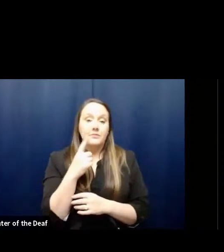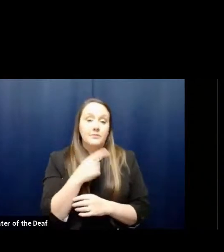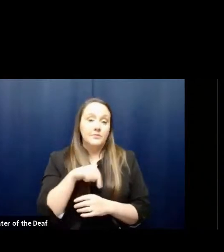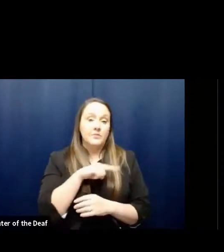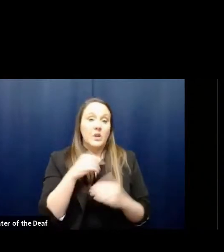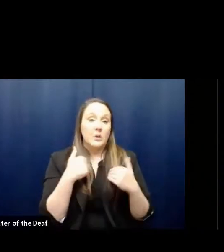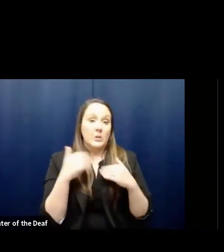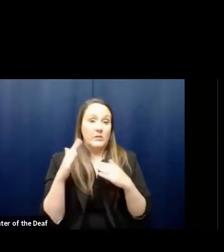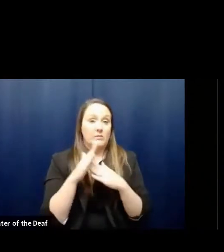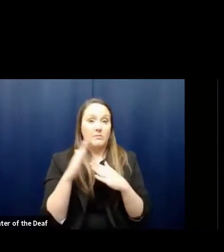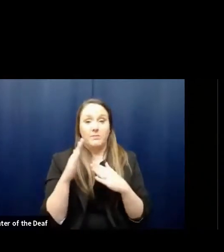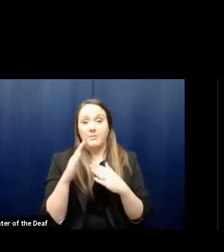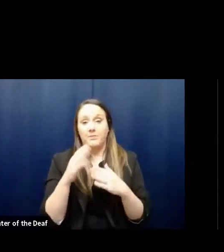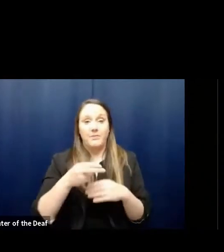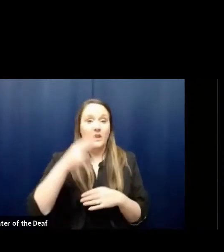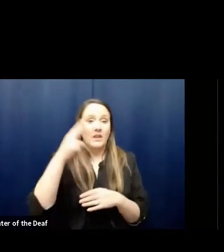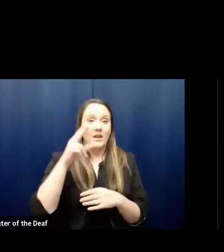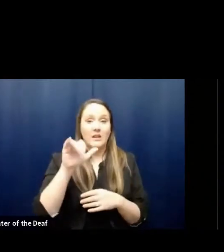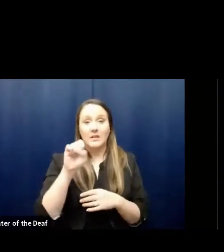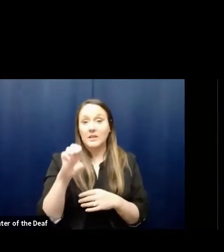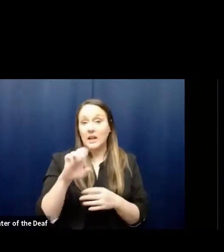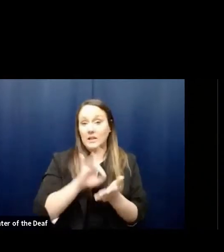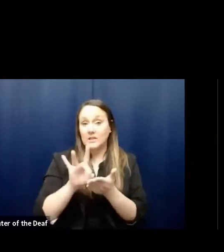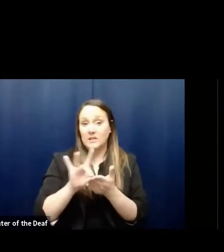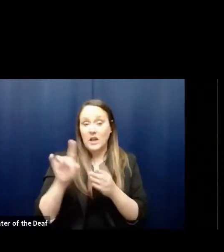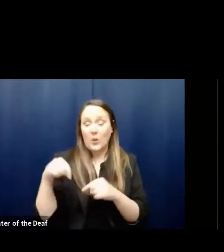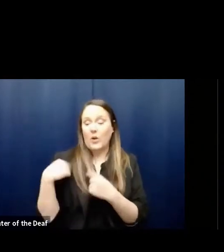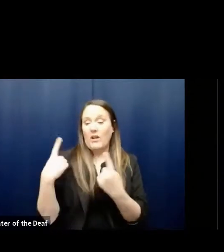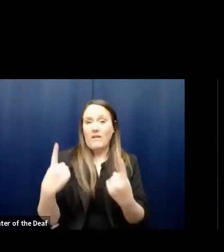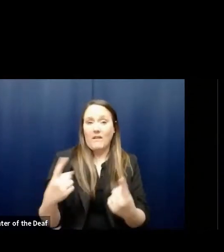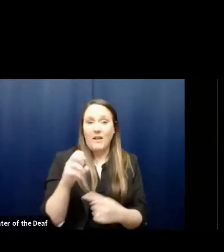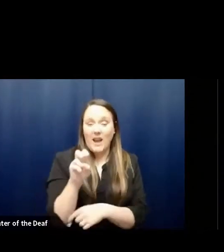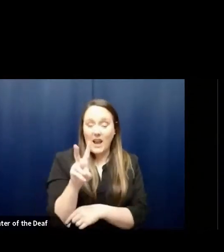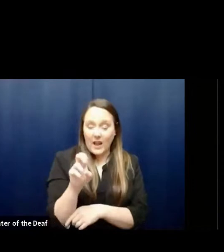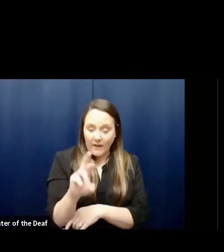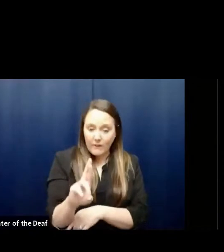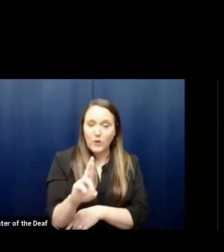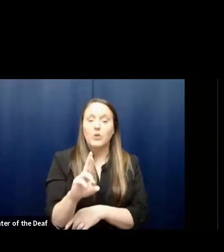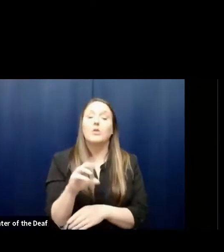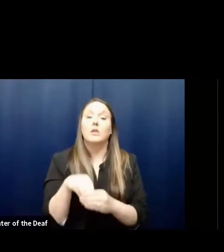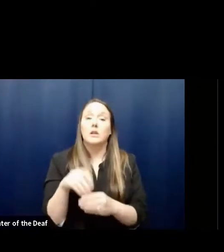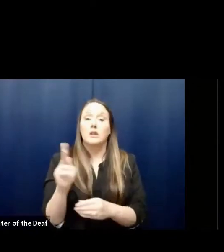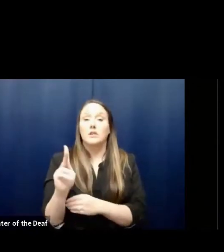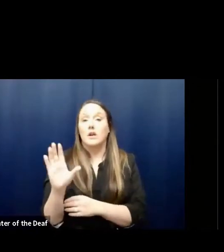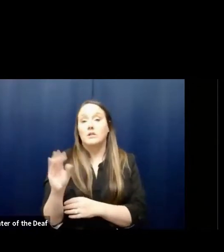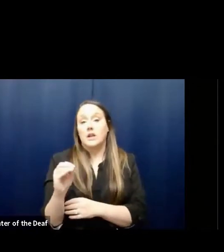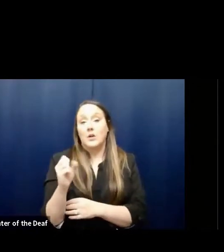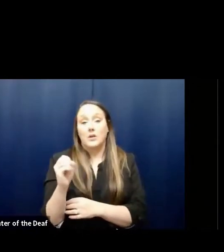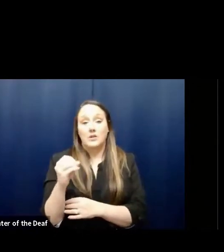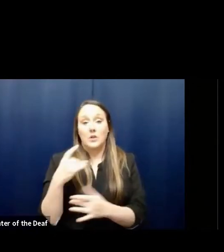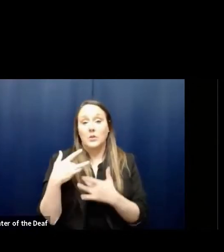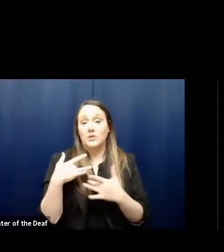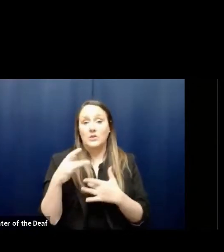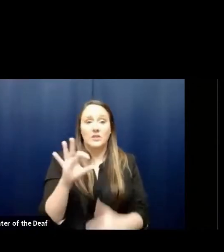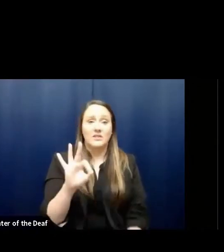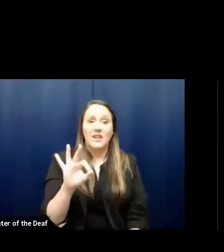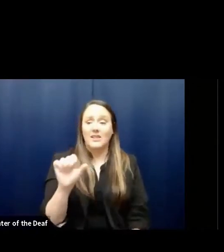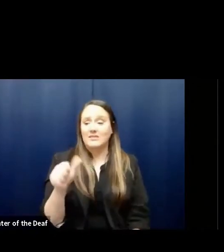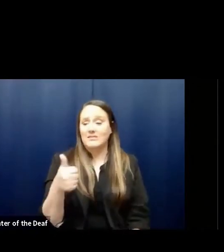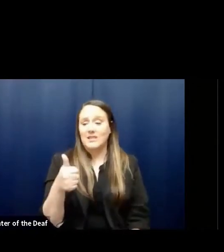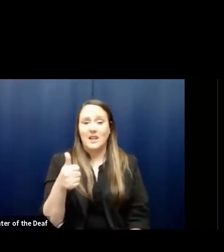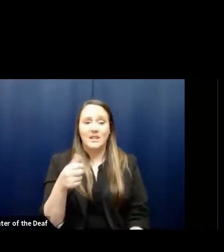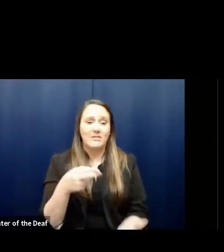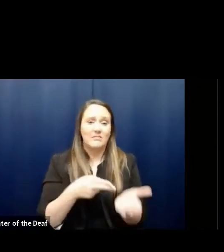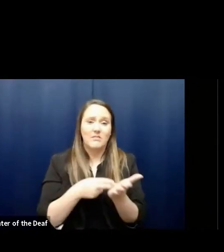have the highest case count we've ever had in Knox County. So I would put concern at a 9 or a 10. I'm just being